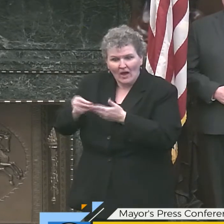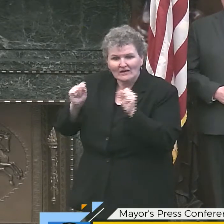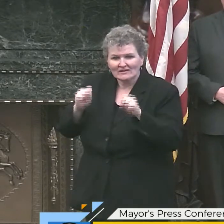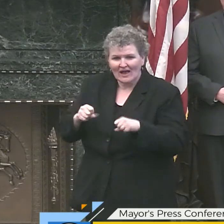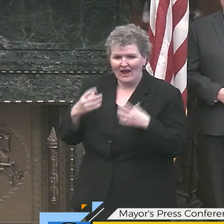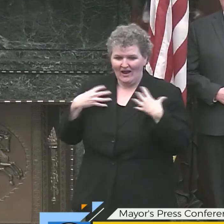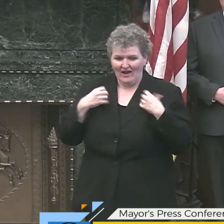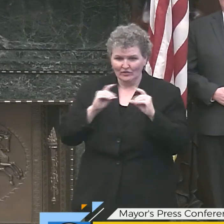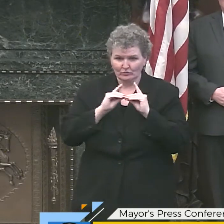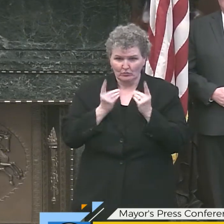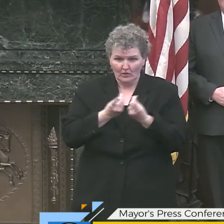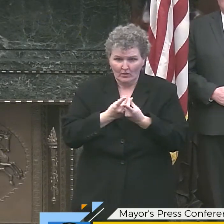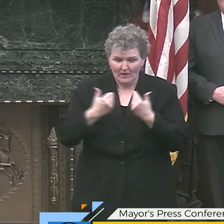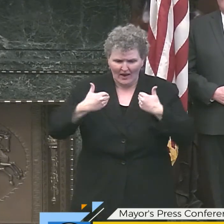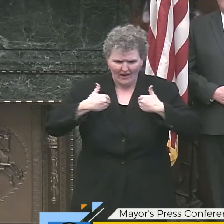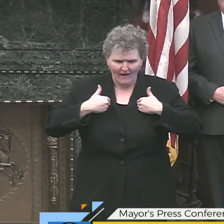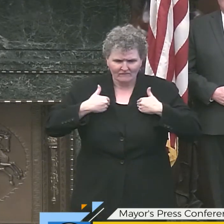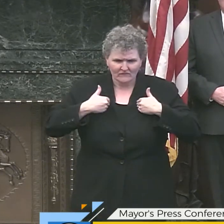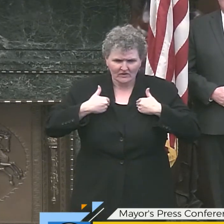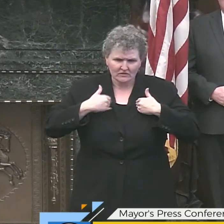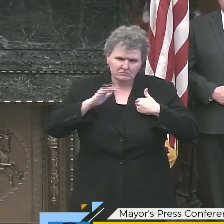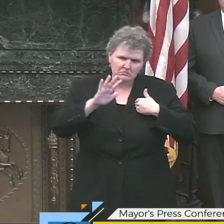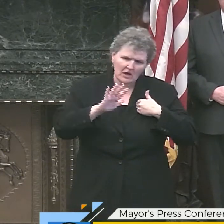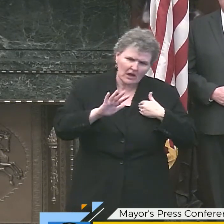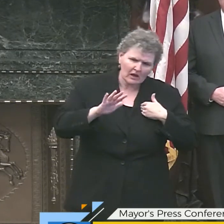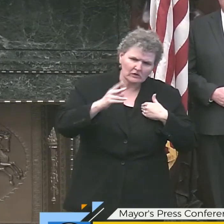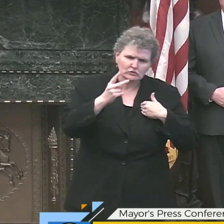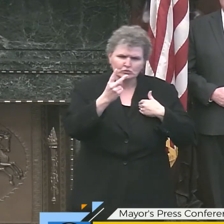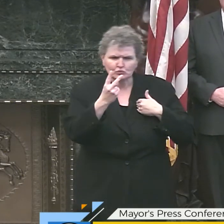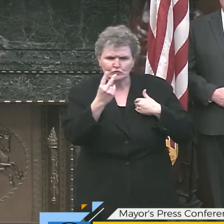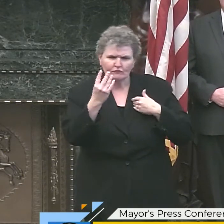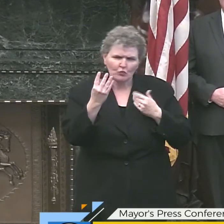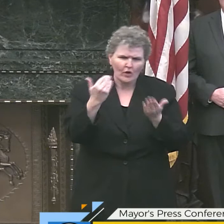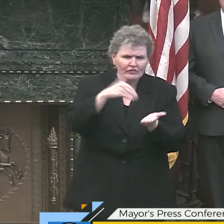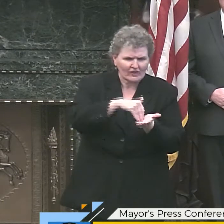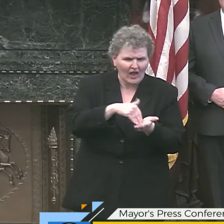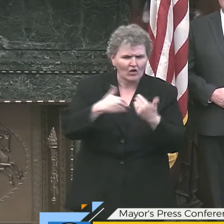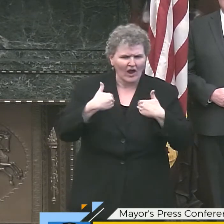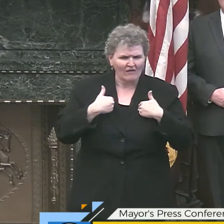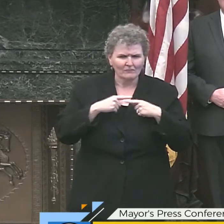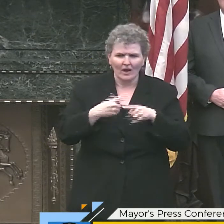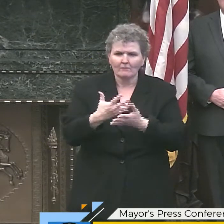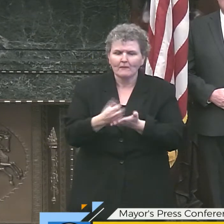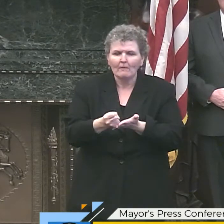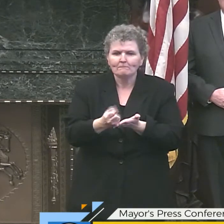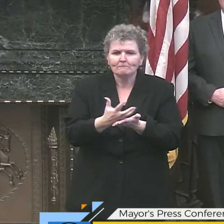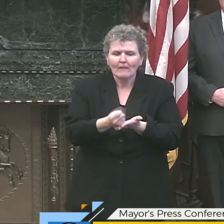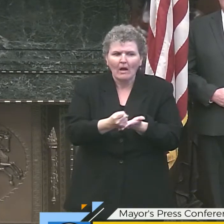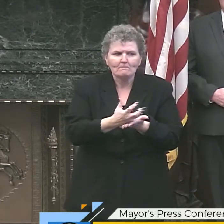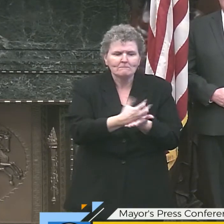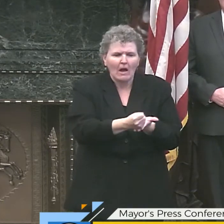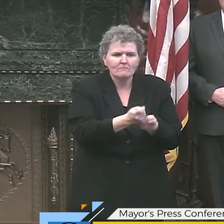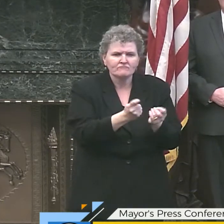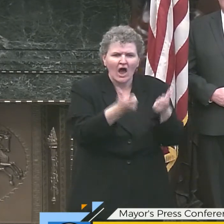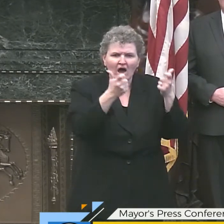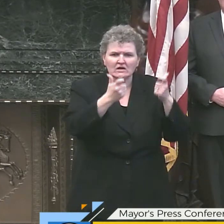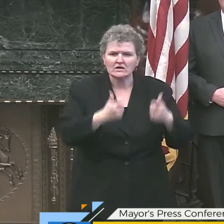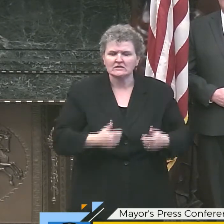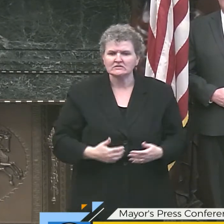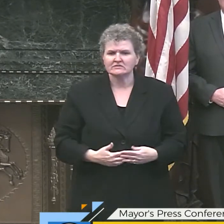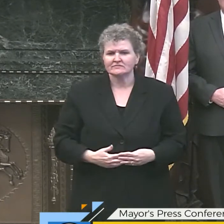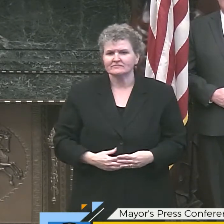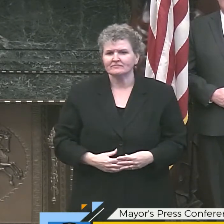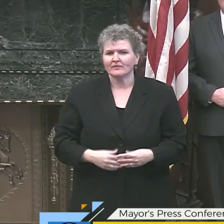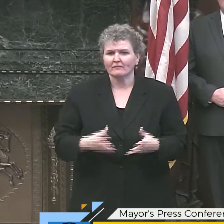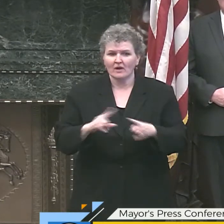now has some in the thousands, 2,000, 3,000, 4,000. We go through them fairly quickly, and I don't know how many the other systems have, but all of